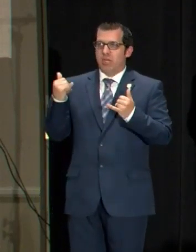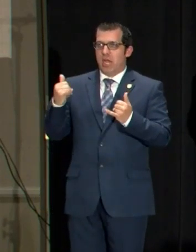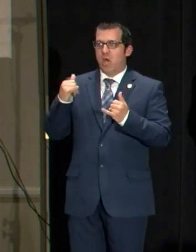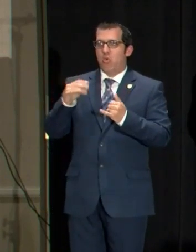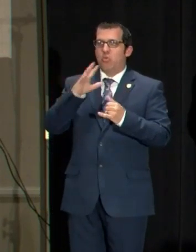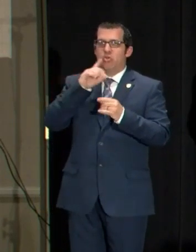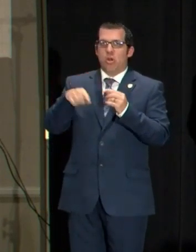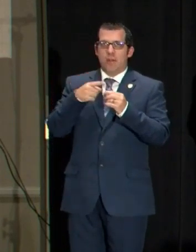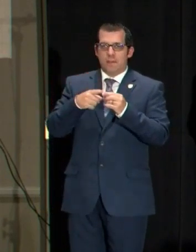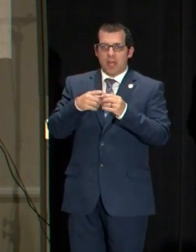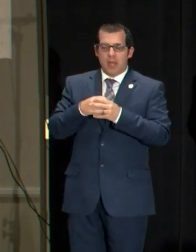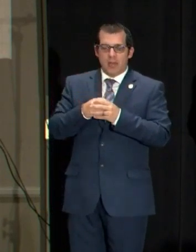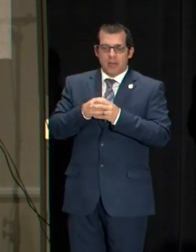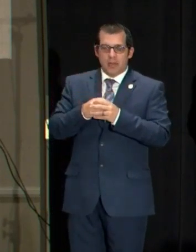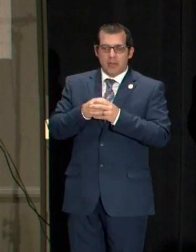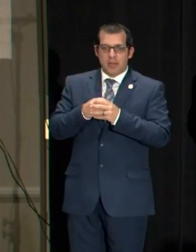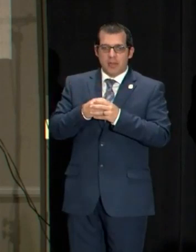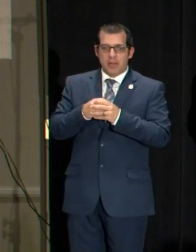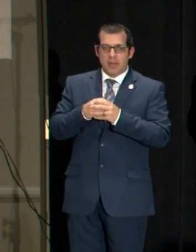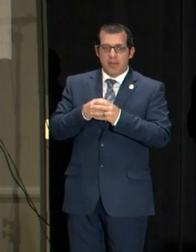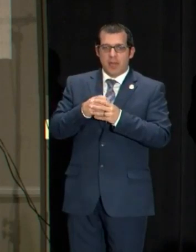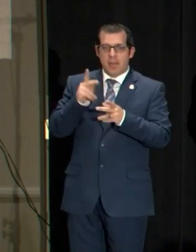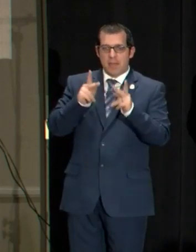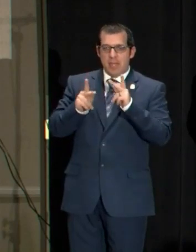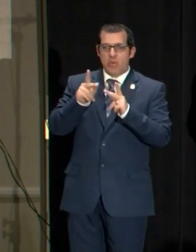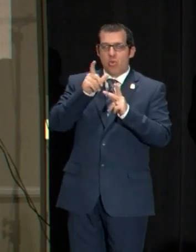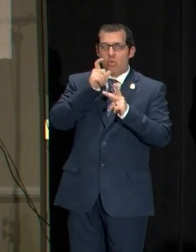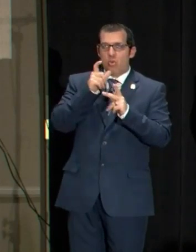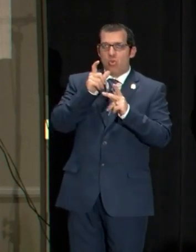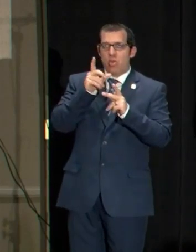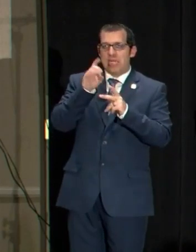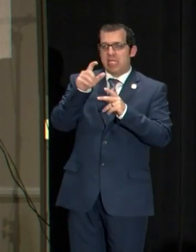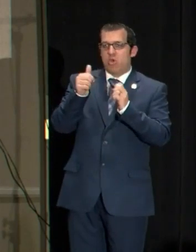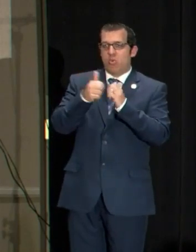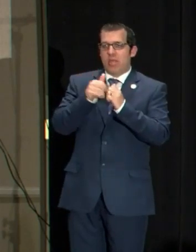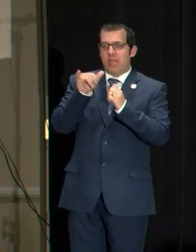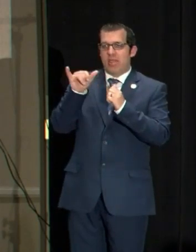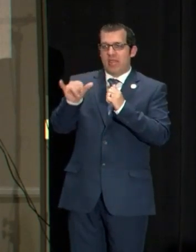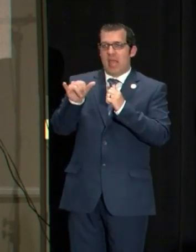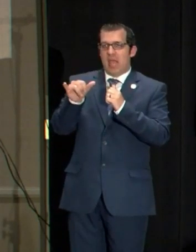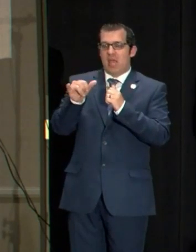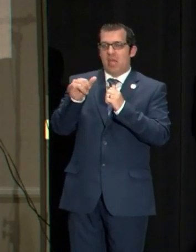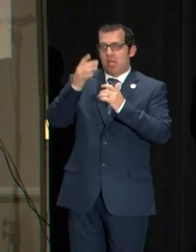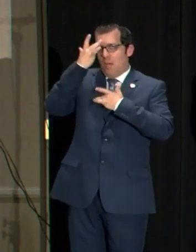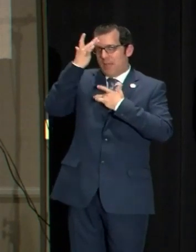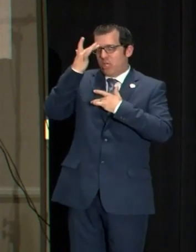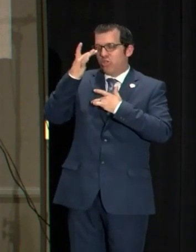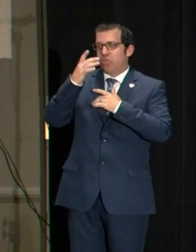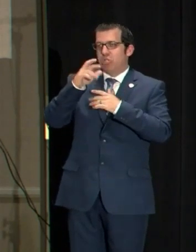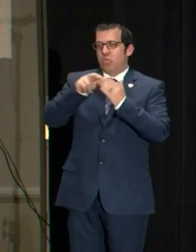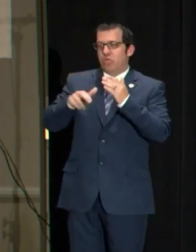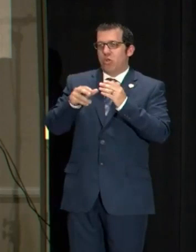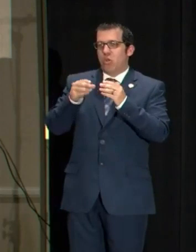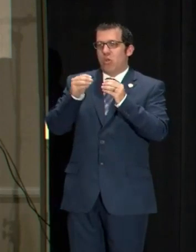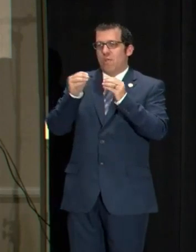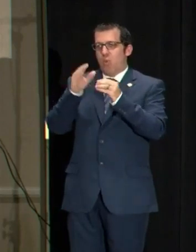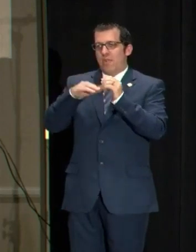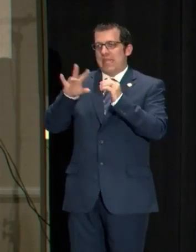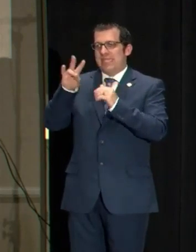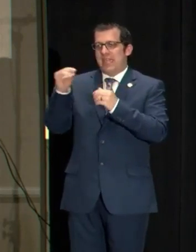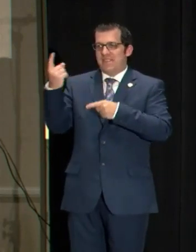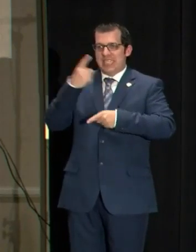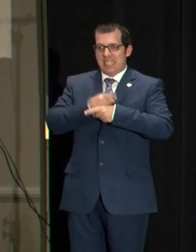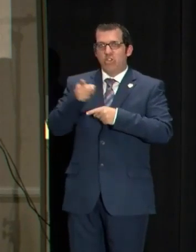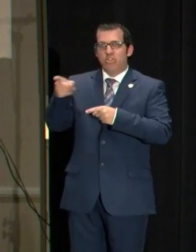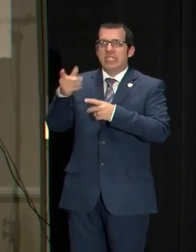talking with a person who has been dealing with complications related to the virus for more than 70 days now, and she's pleading with